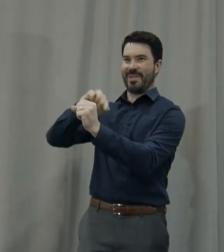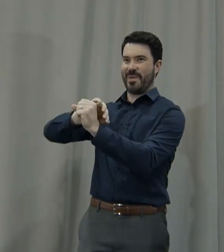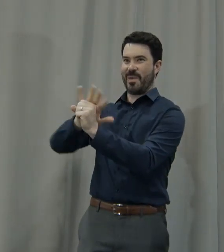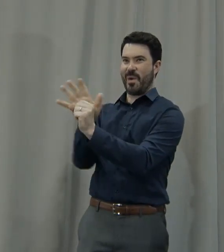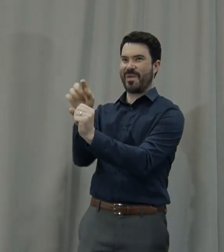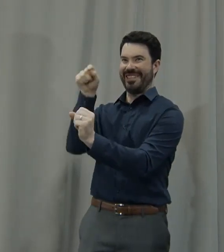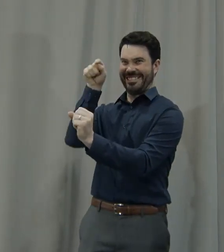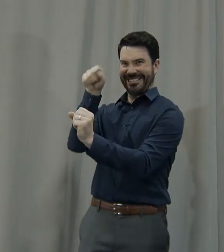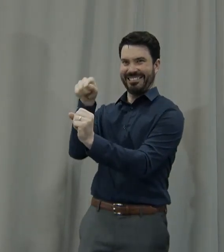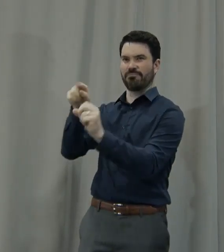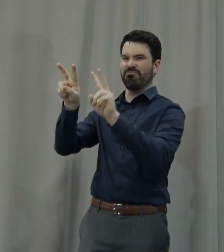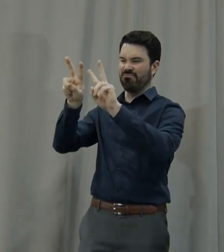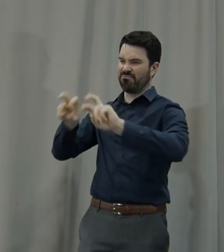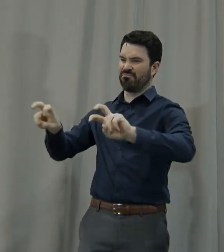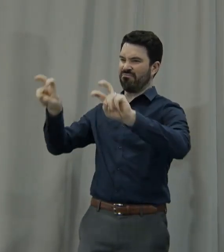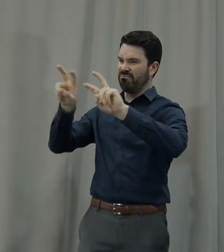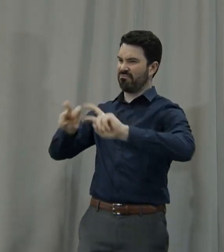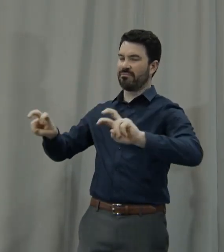disparate treatment,